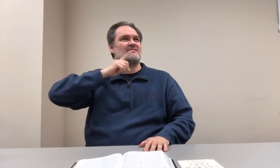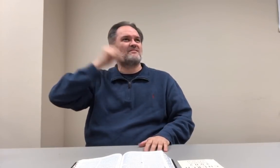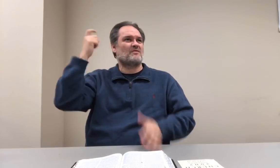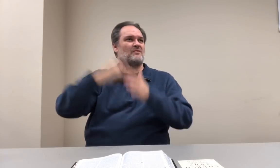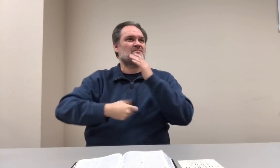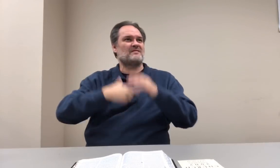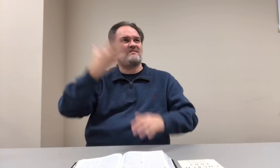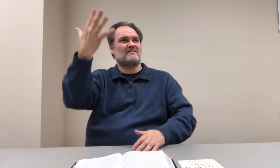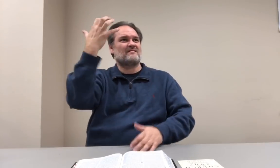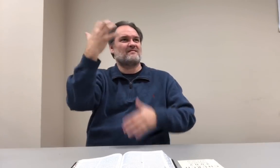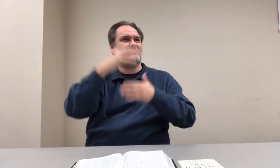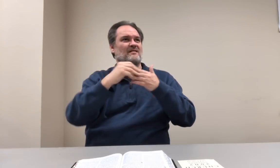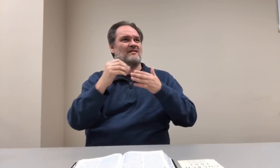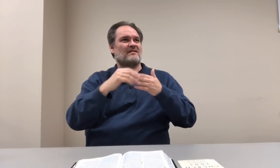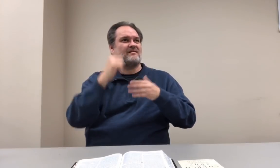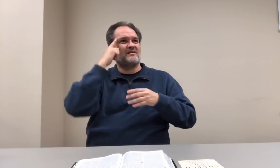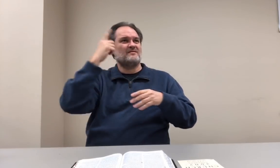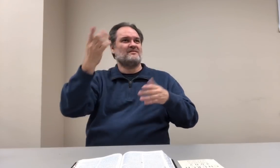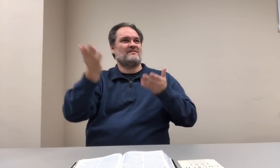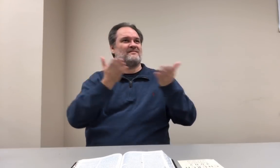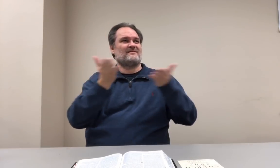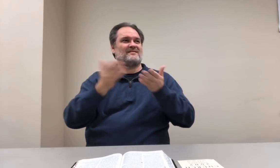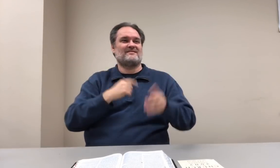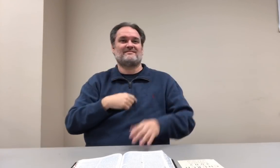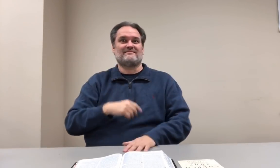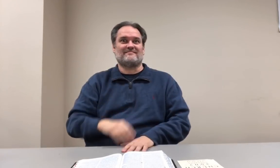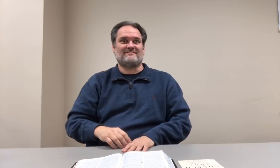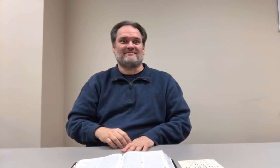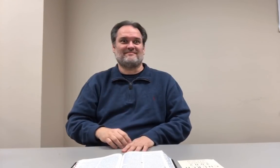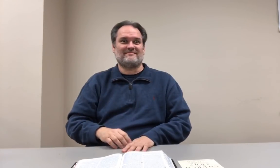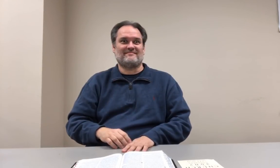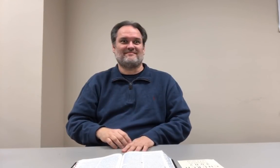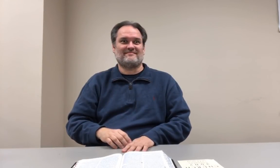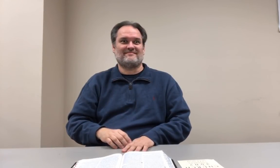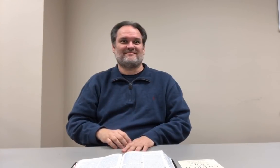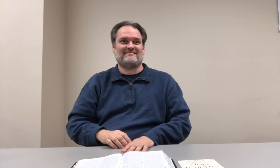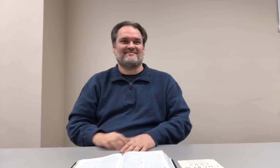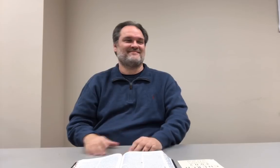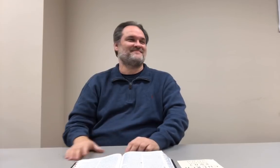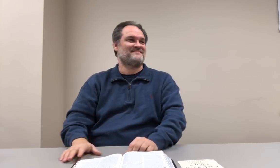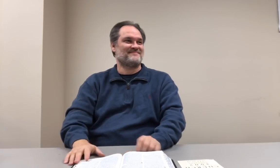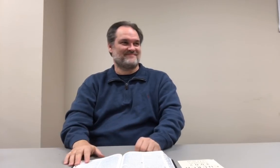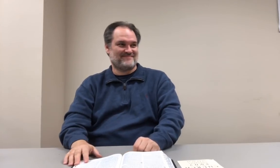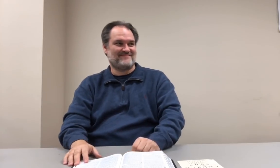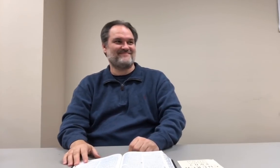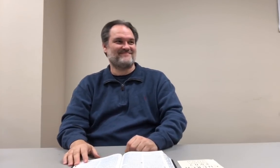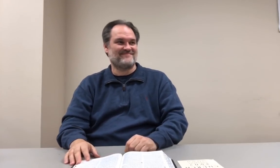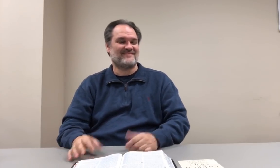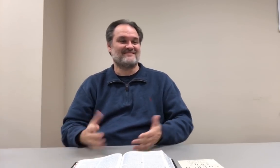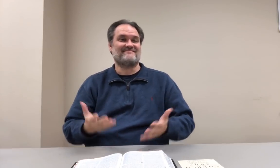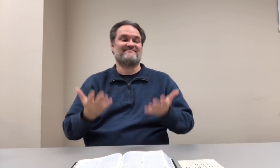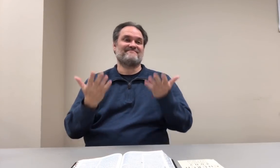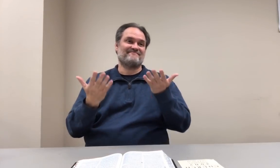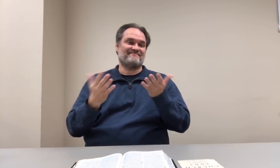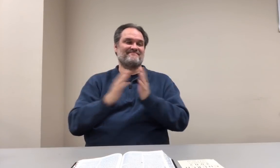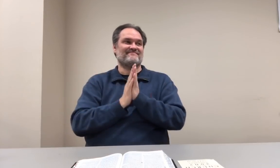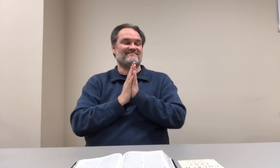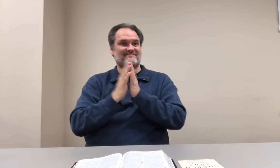away. But you are the same, and your years have no end. So, the passage we just looked at